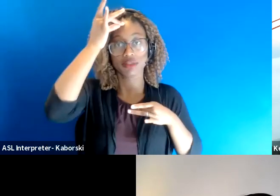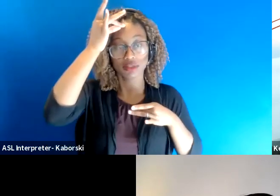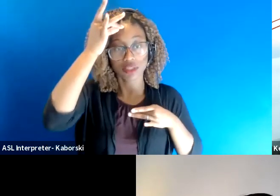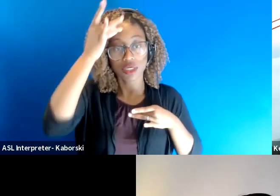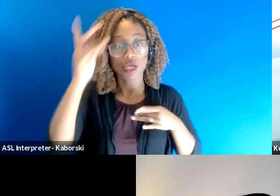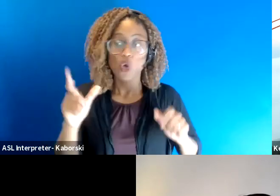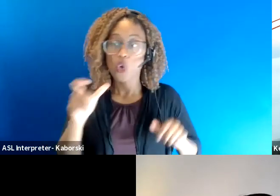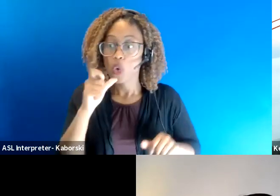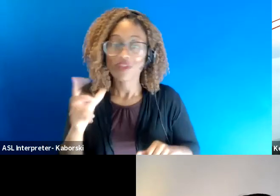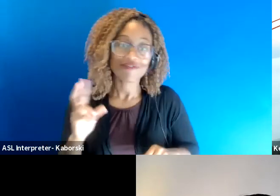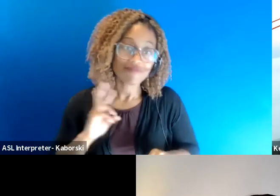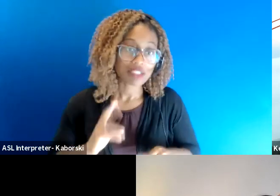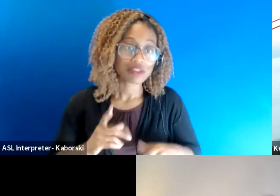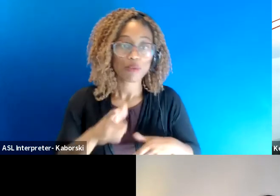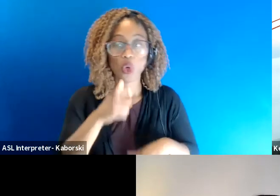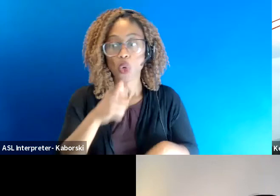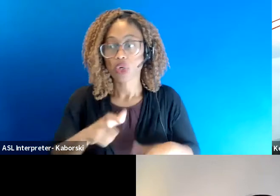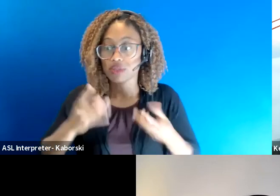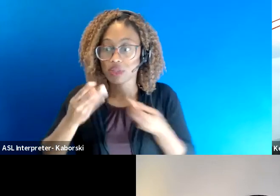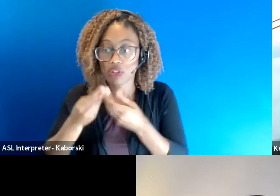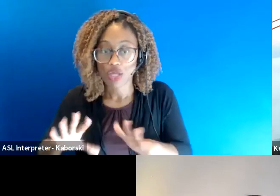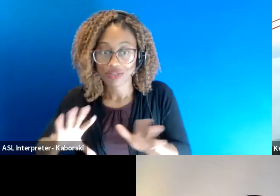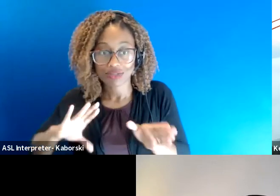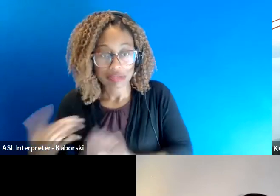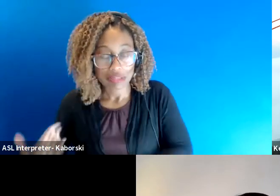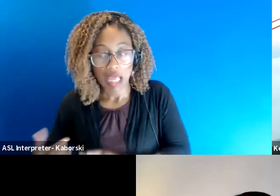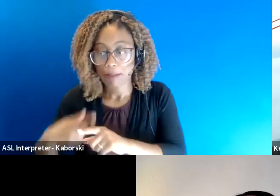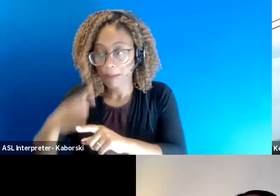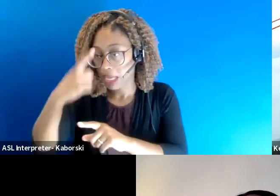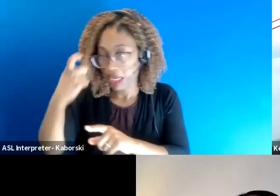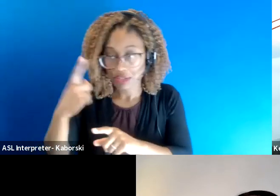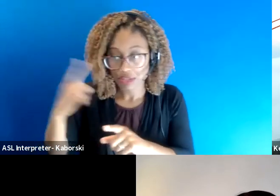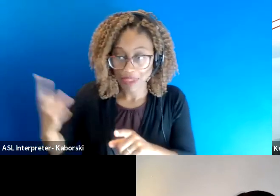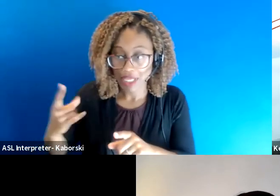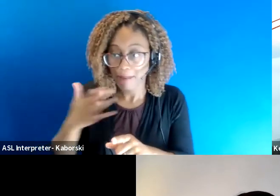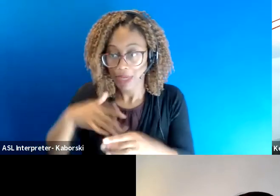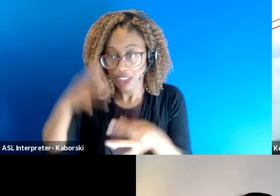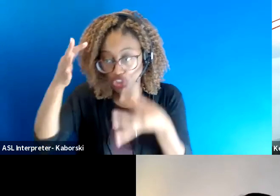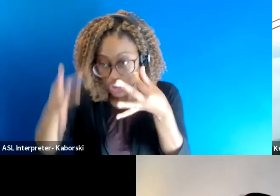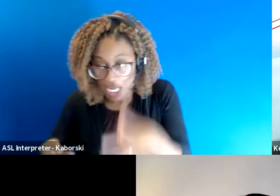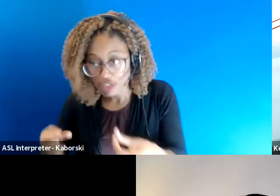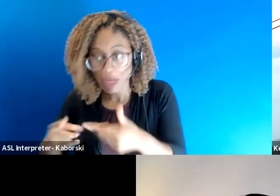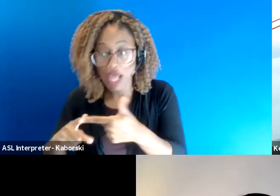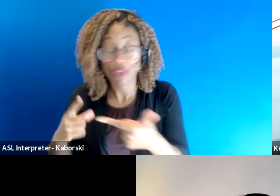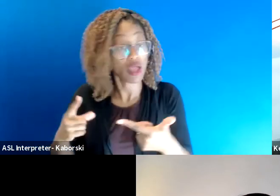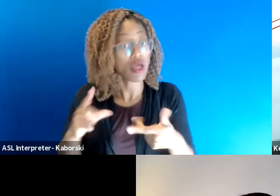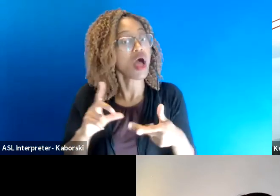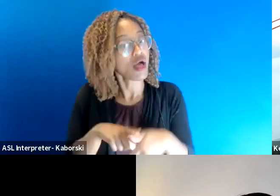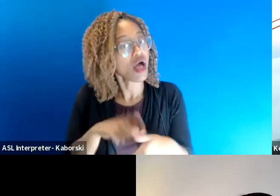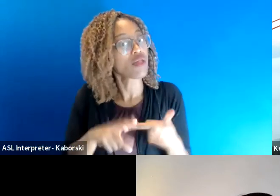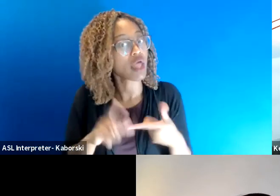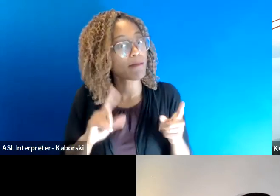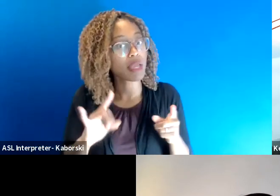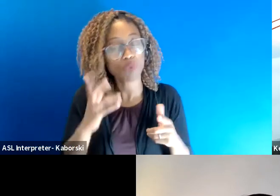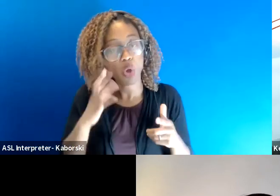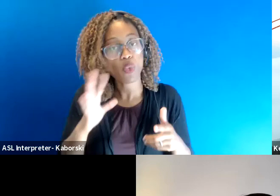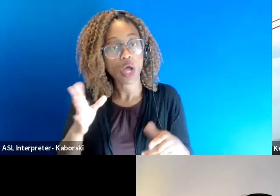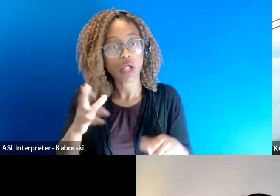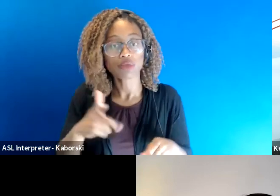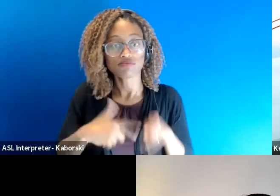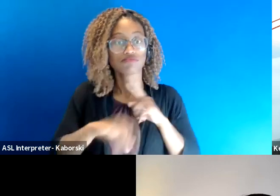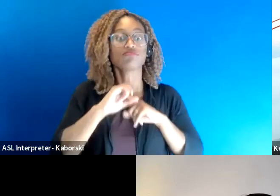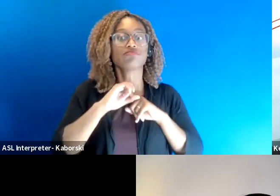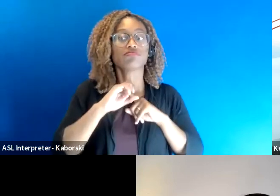are lost because of it, I think maybe they would pay a little more attention. Because at least I know